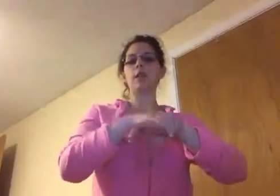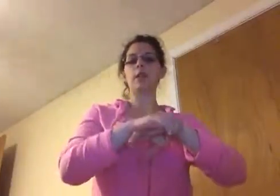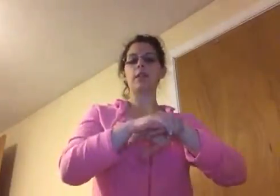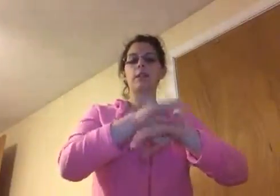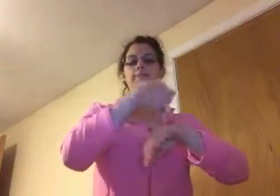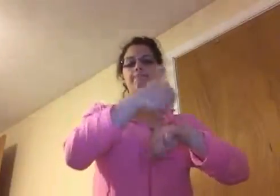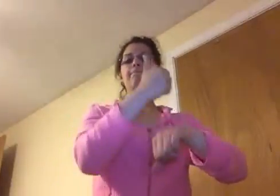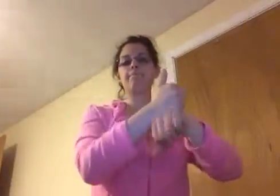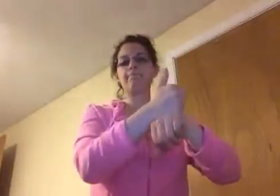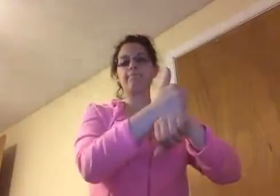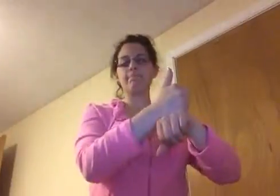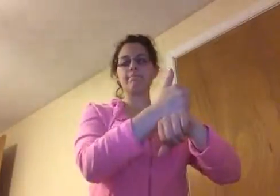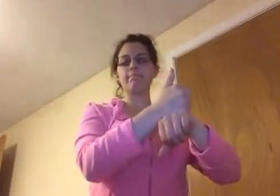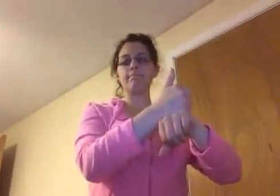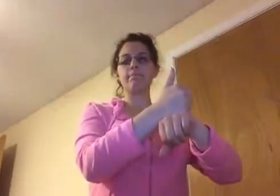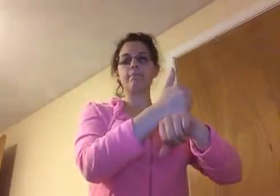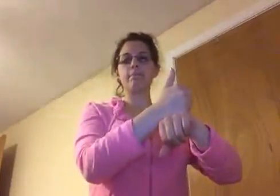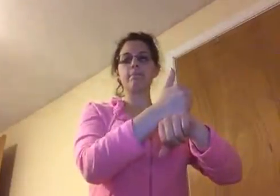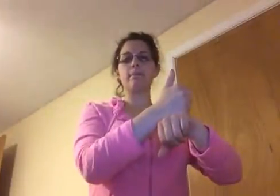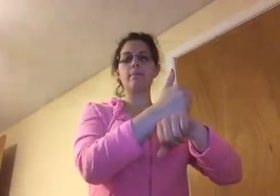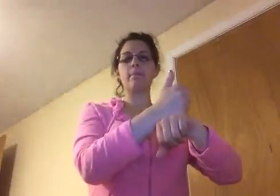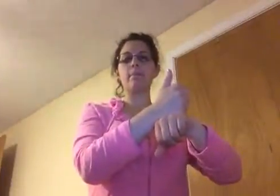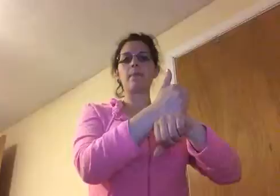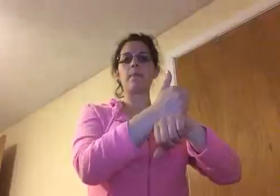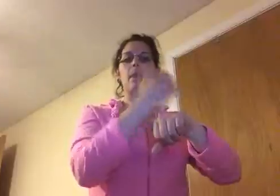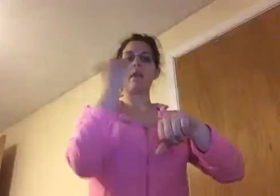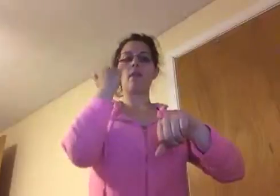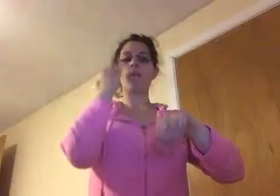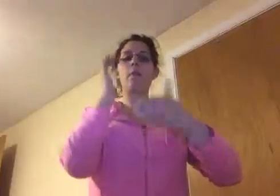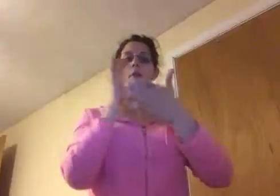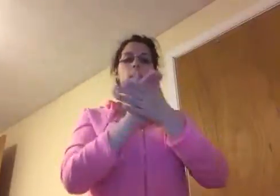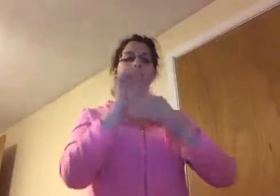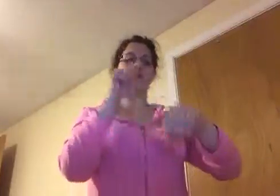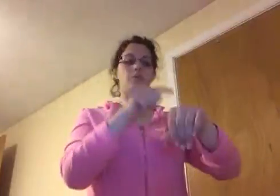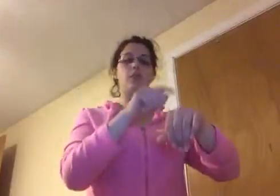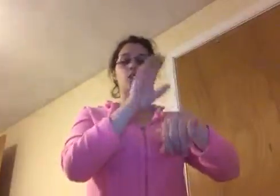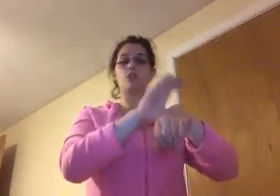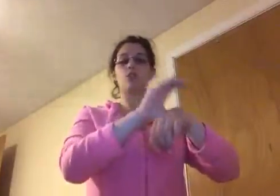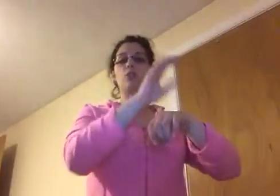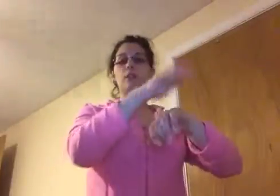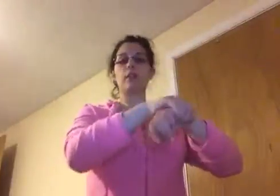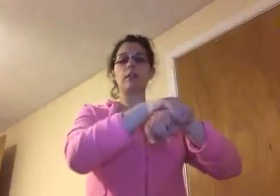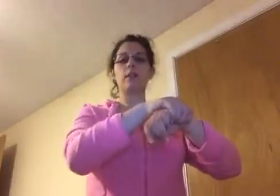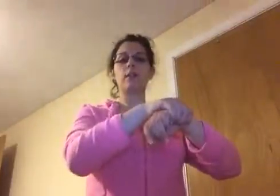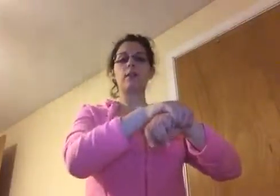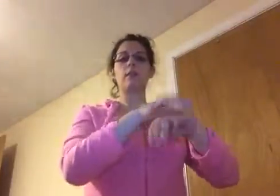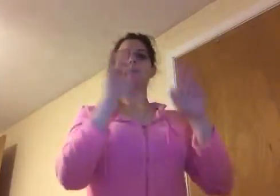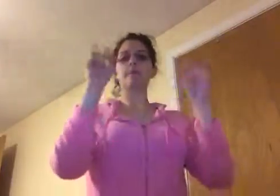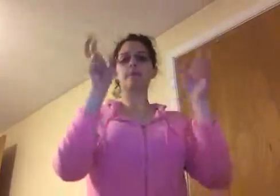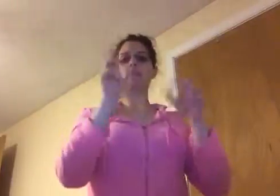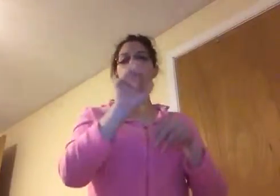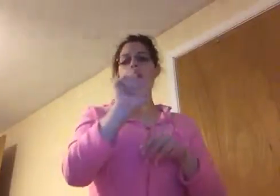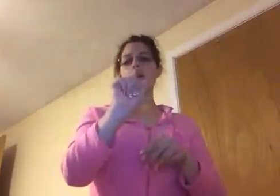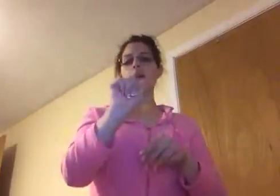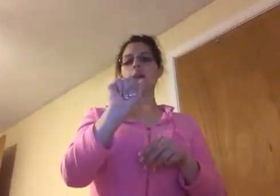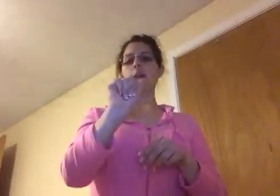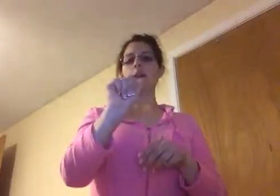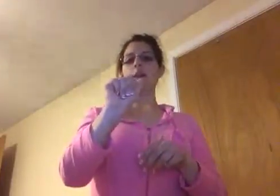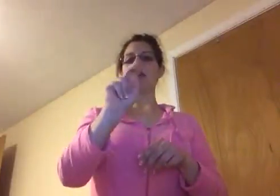that believe in the Church of England are known as Anglicans. Okay, Anglo is the root, a similar root of England. So they're known